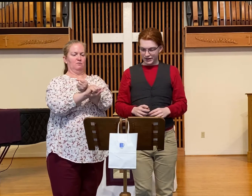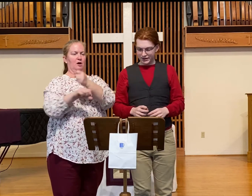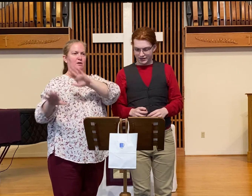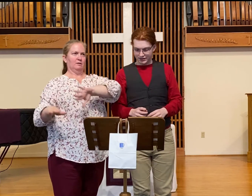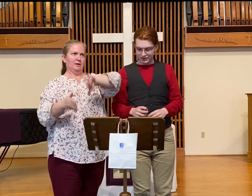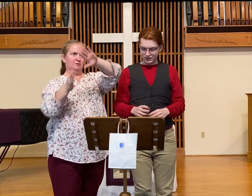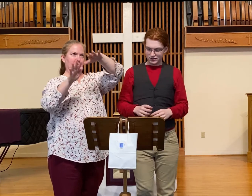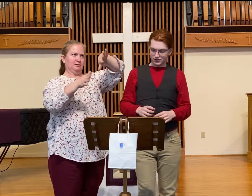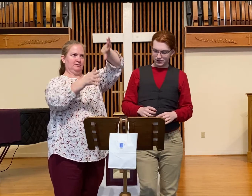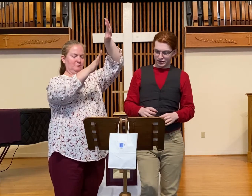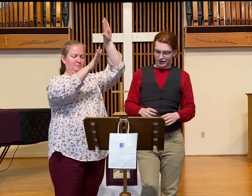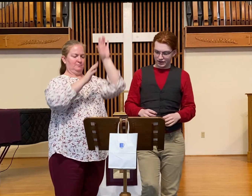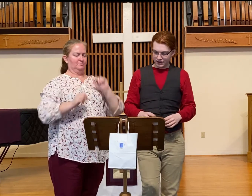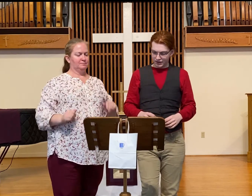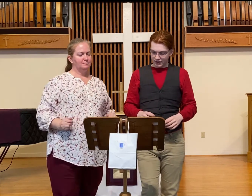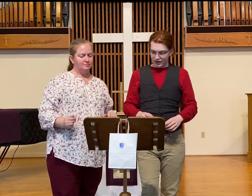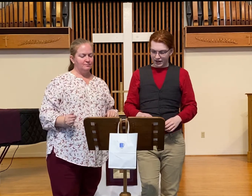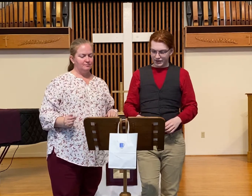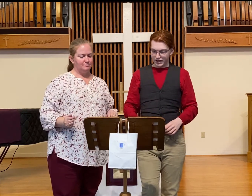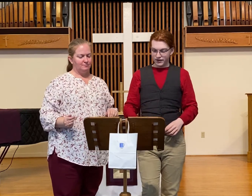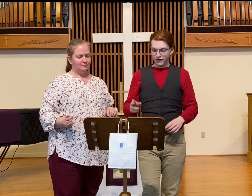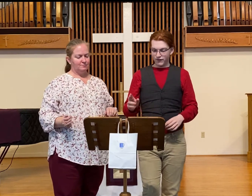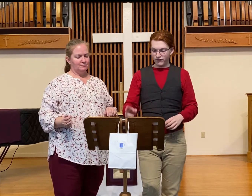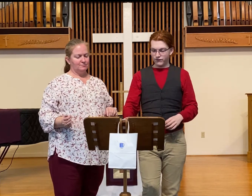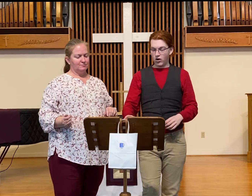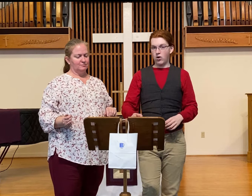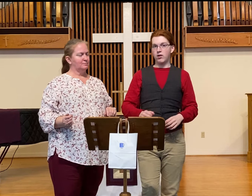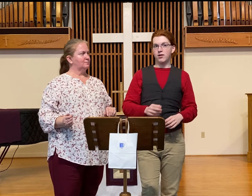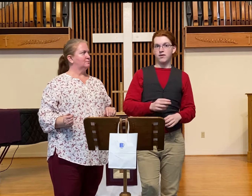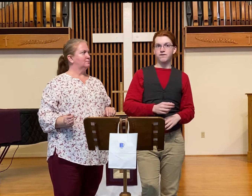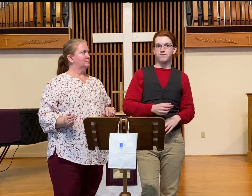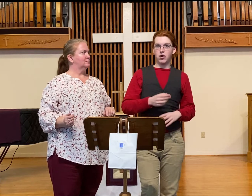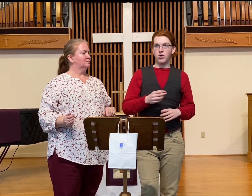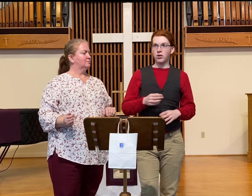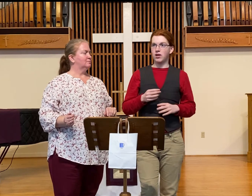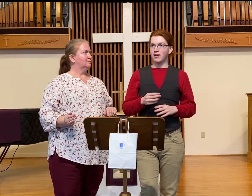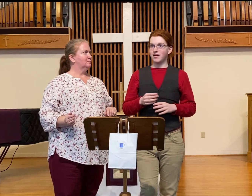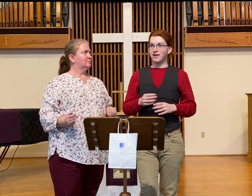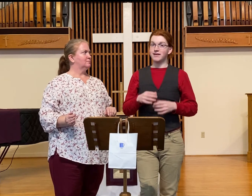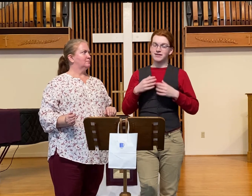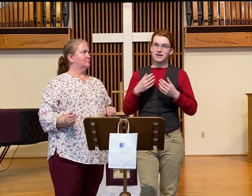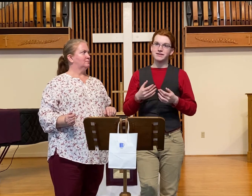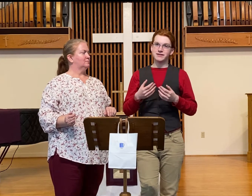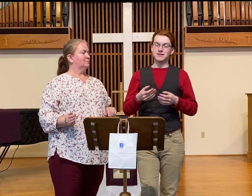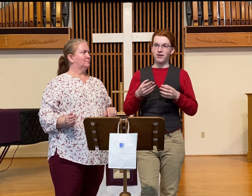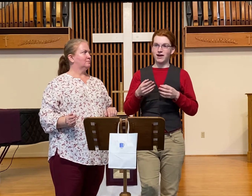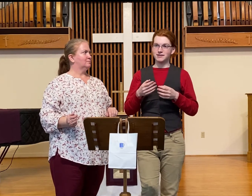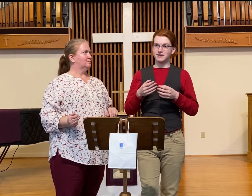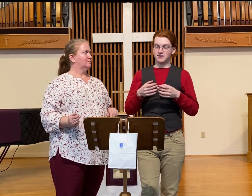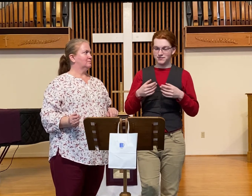rock mountain. Yeah. And then fall, fall. And this is not as in the